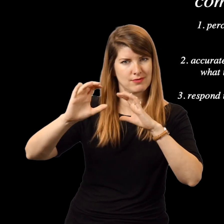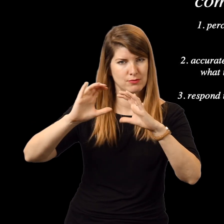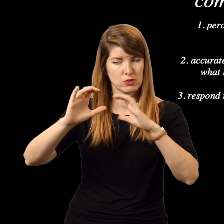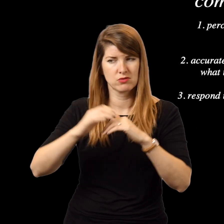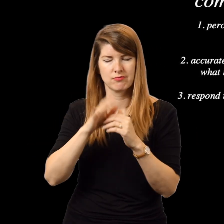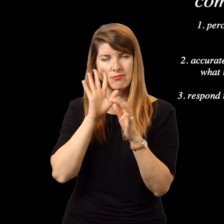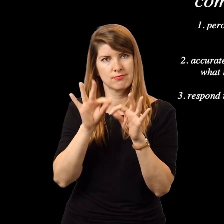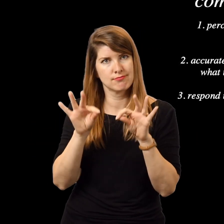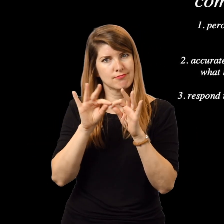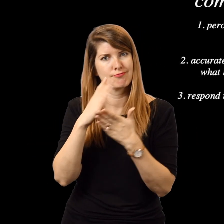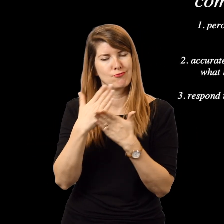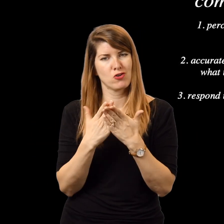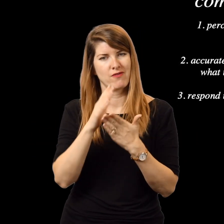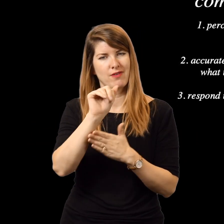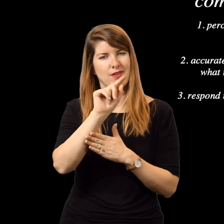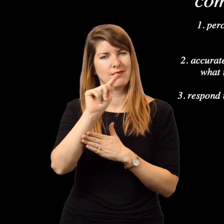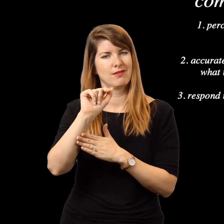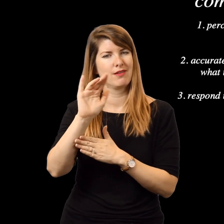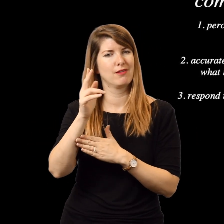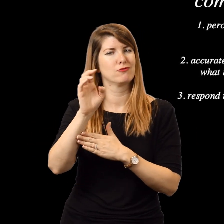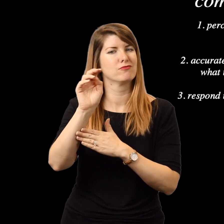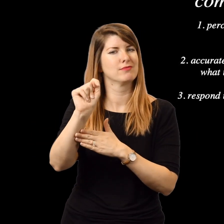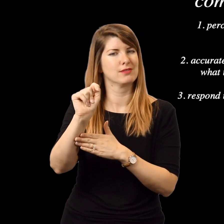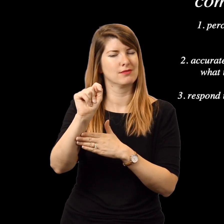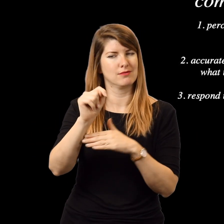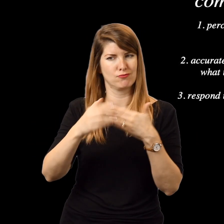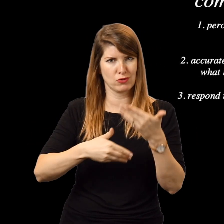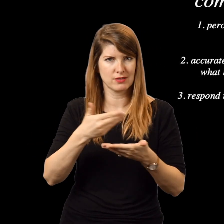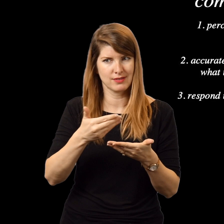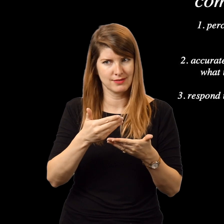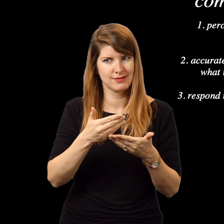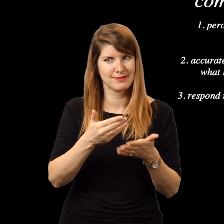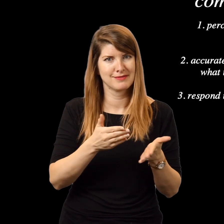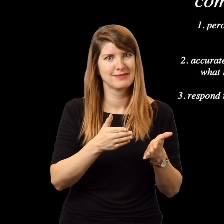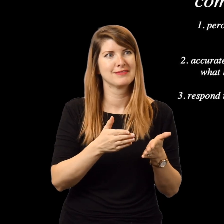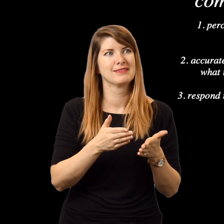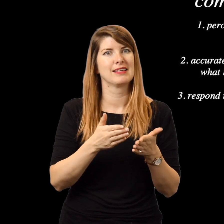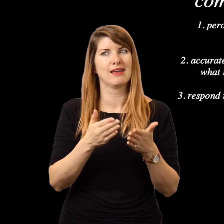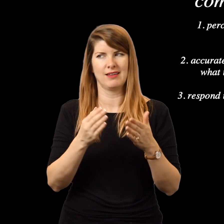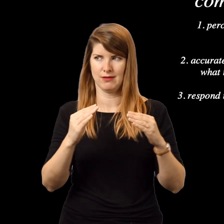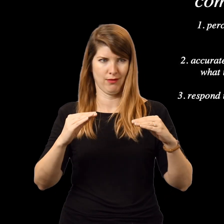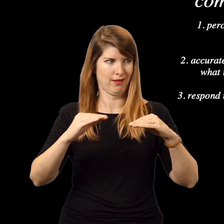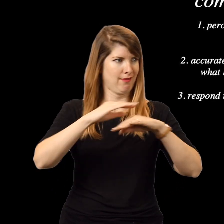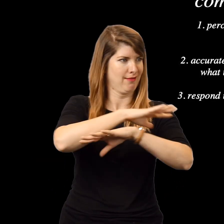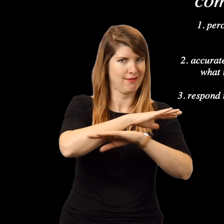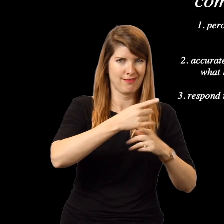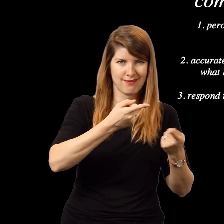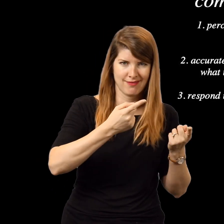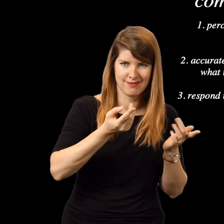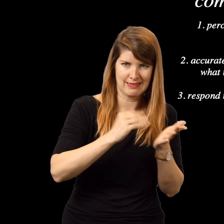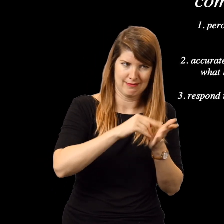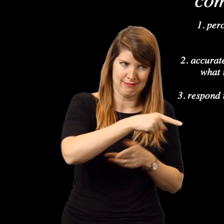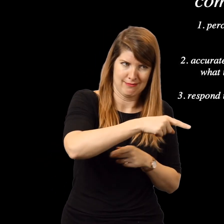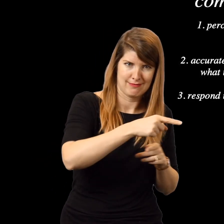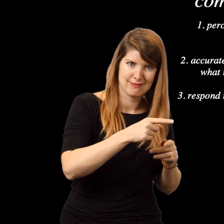critical component of the attachment process, which is critical to child